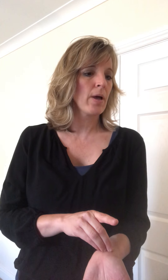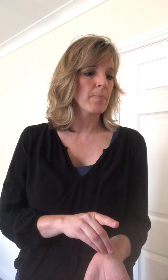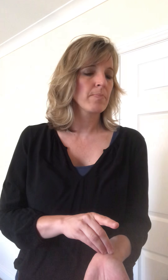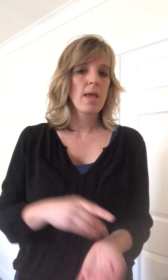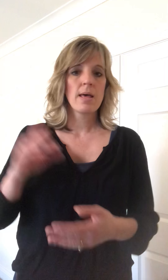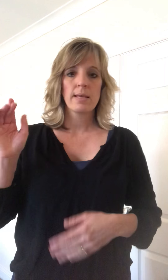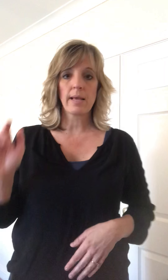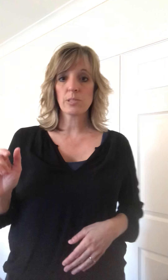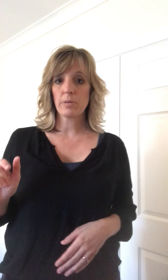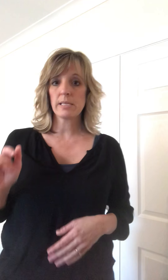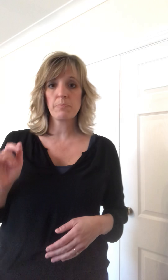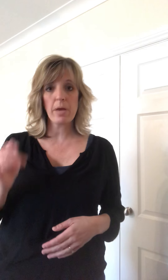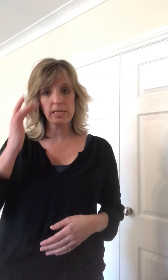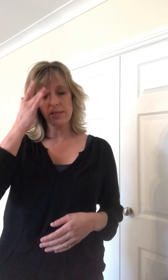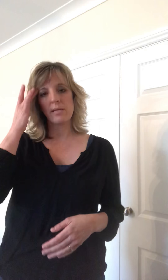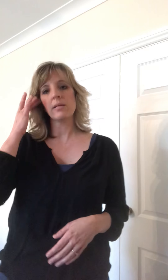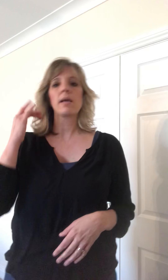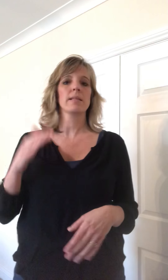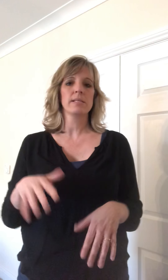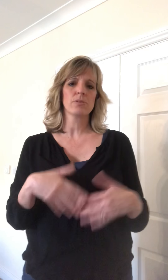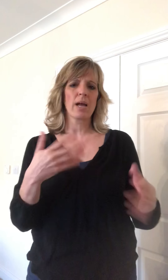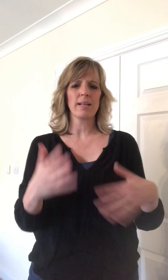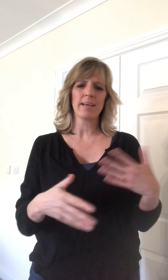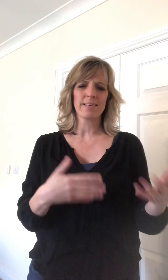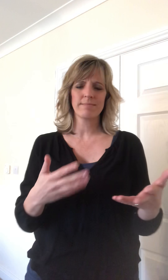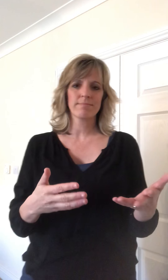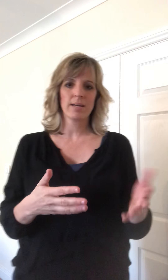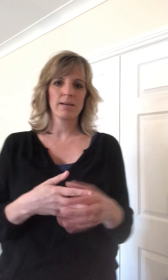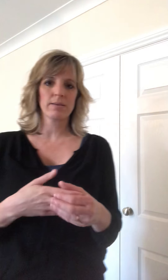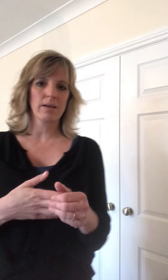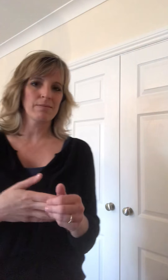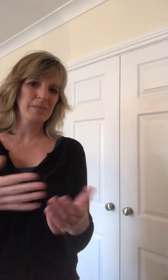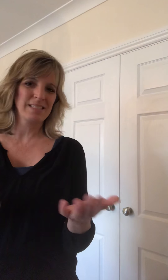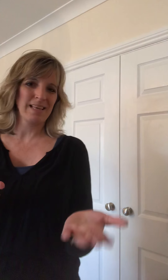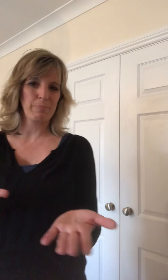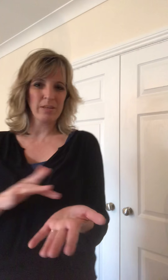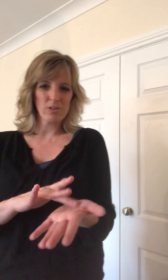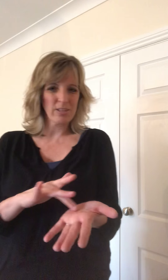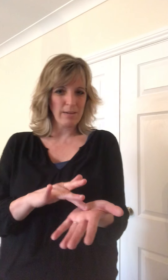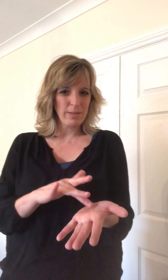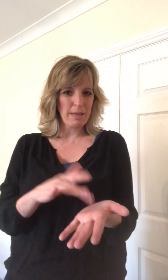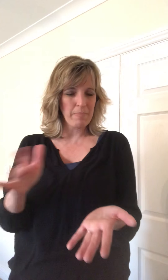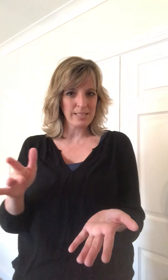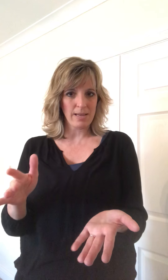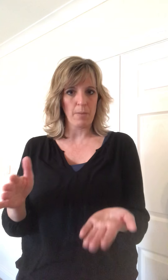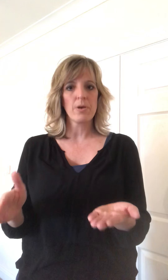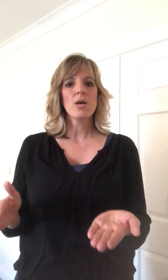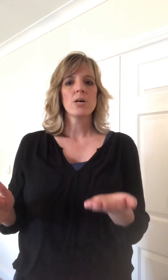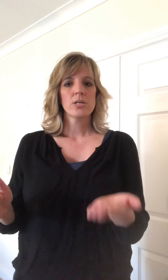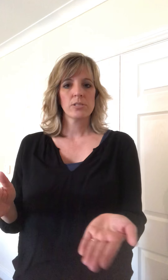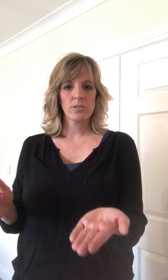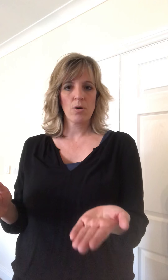Okay, the next one is medicine. Okay, these are kind of like, is like pill, or like when they mix it up.